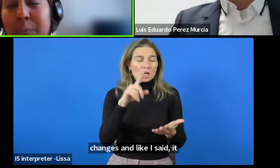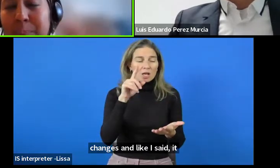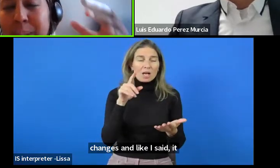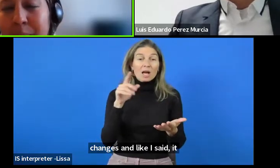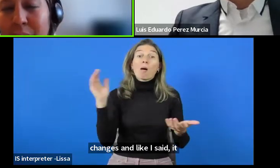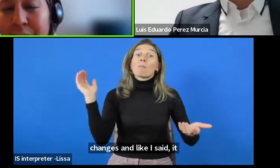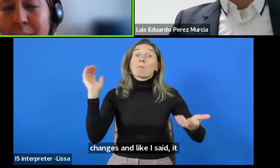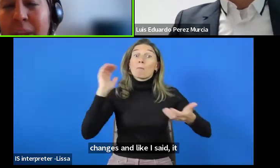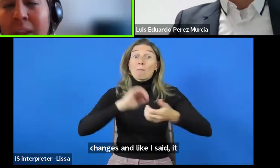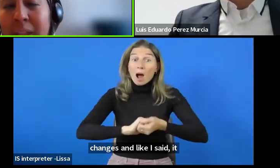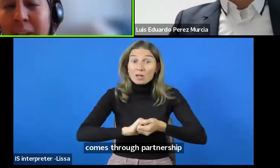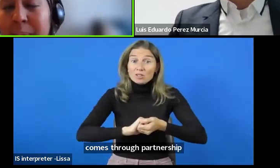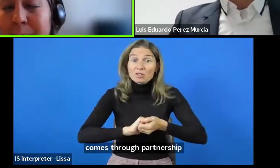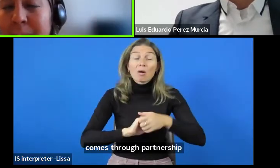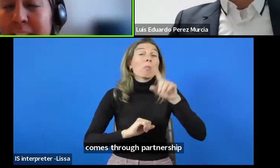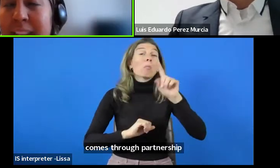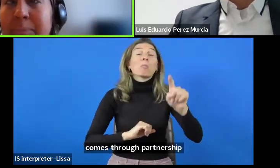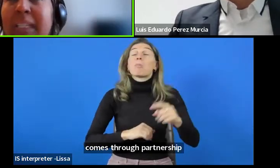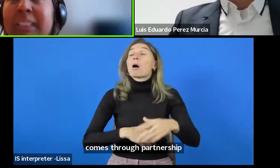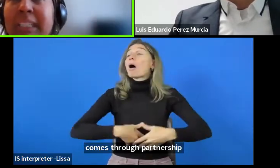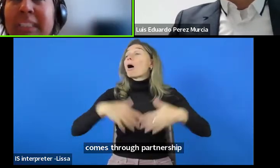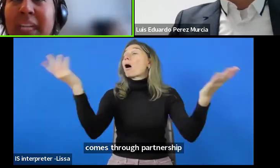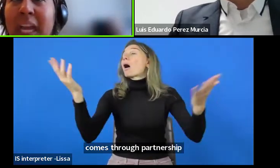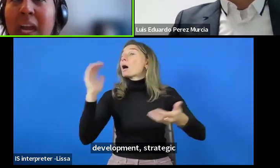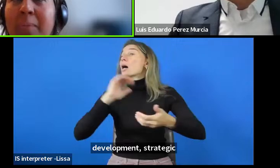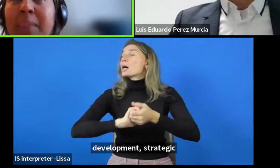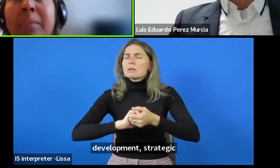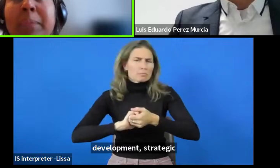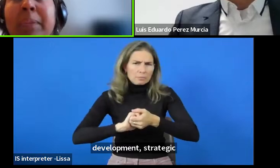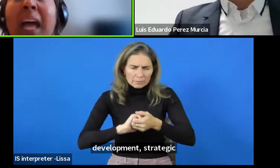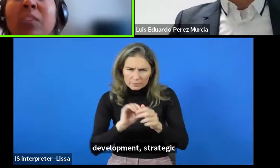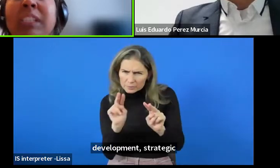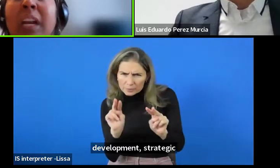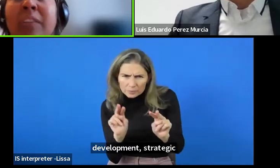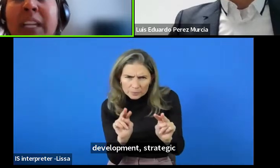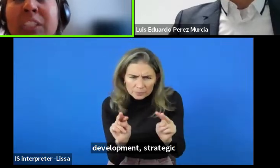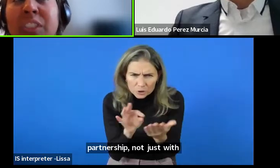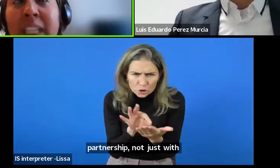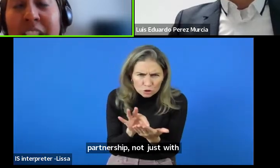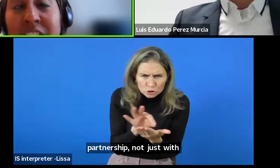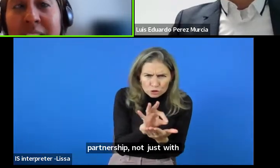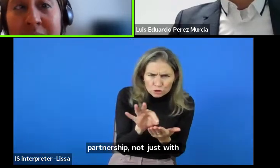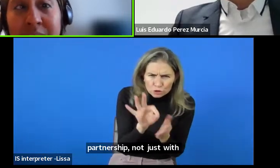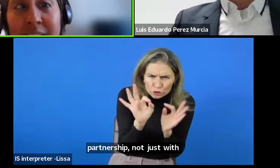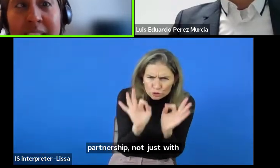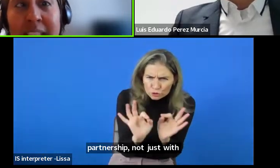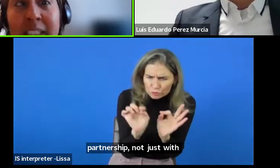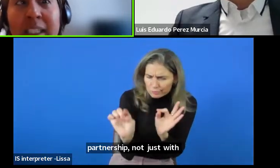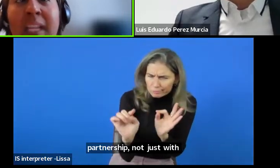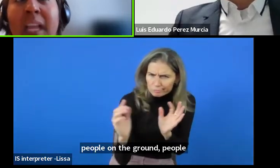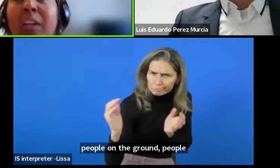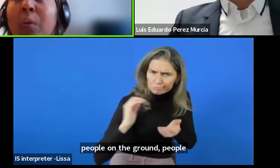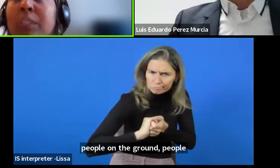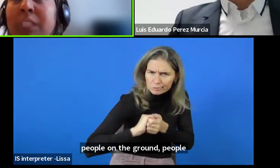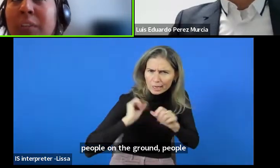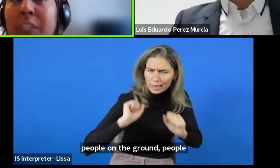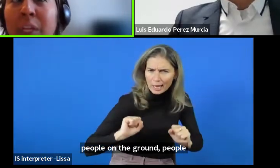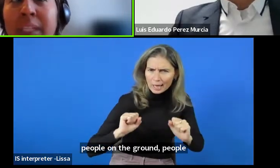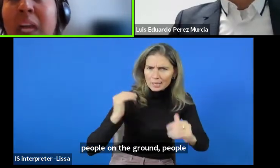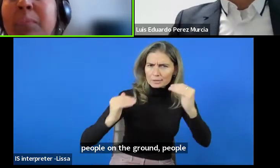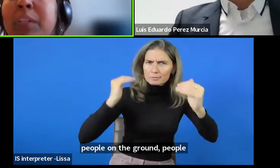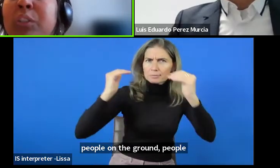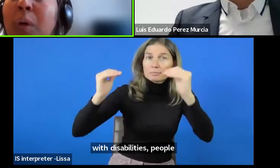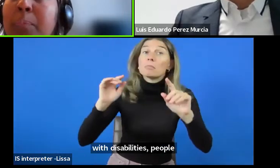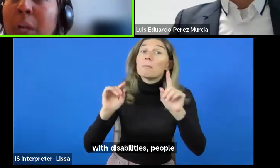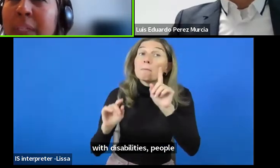just with people on the ground, people with disabilities, people outside of the education sector, and also